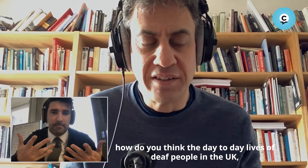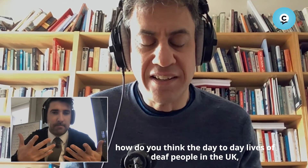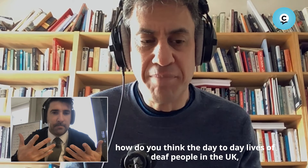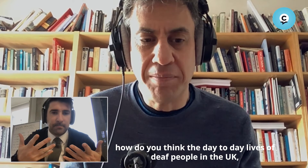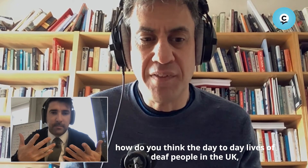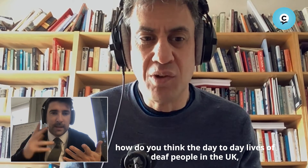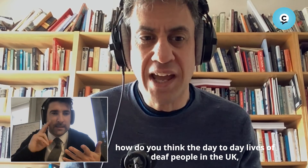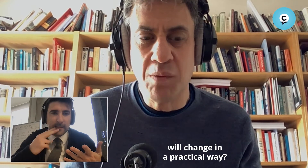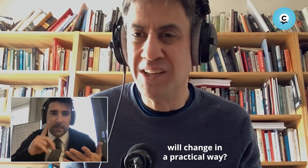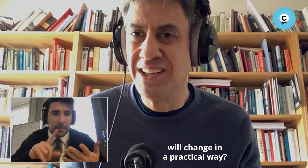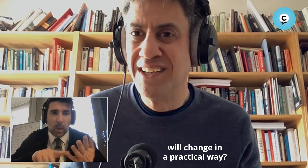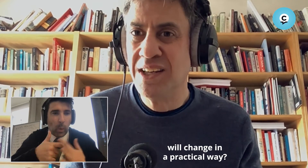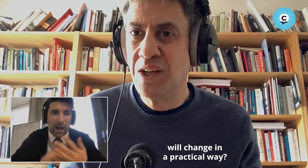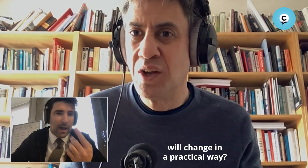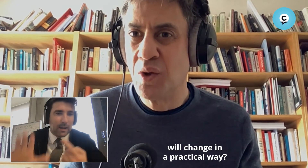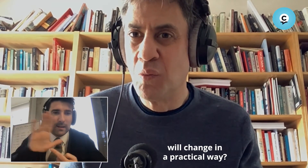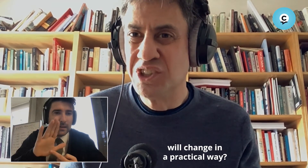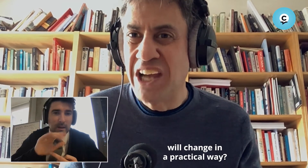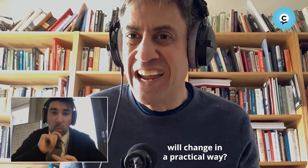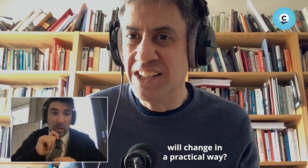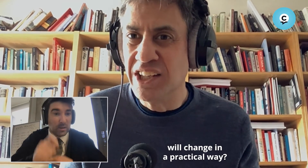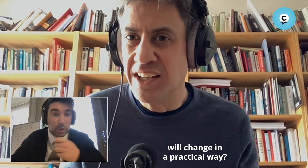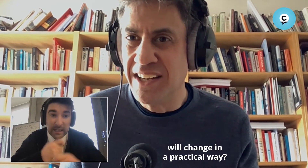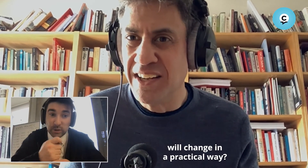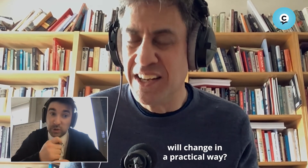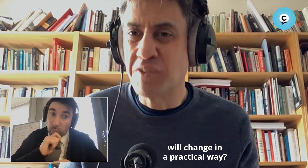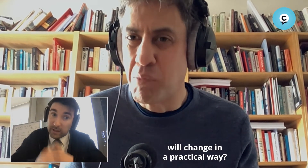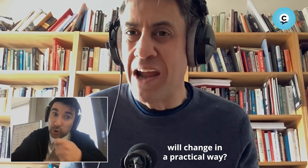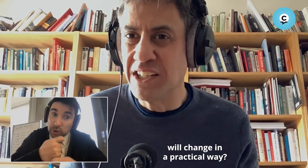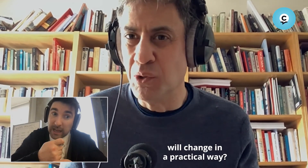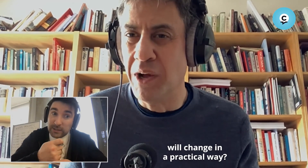deaf people in the UK will change in a sort of practical way?